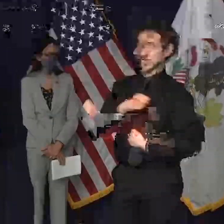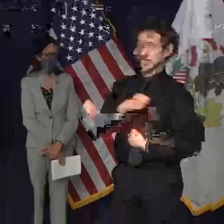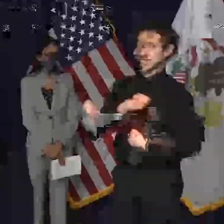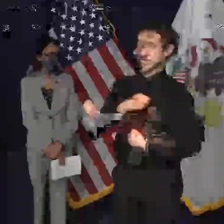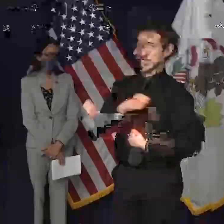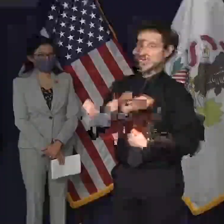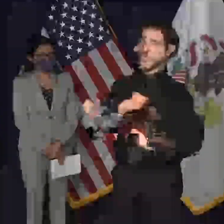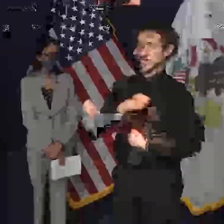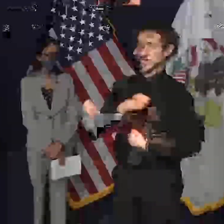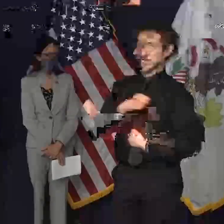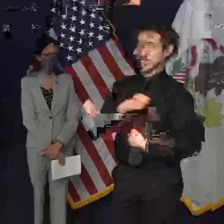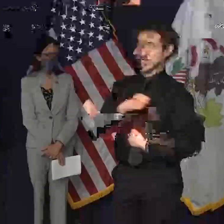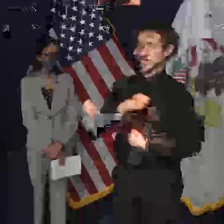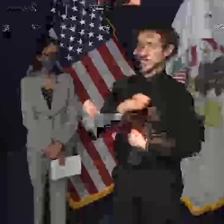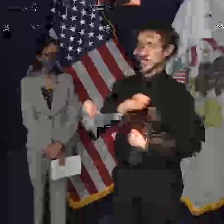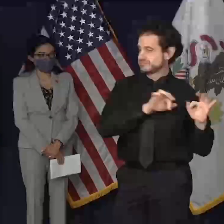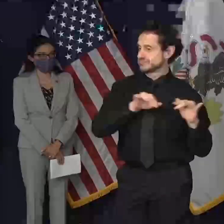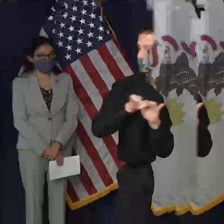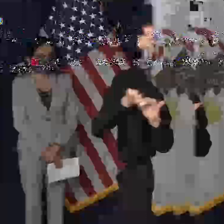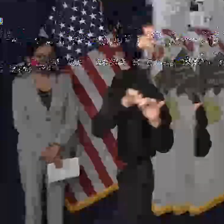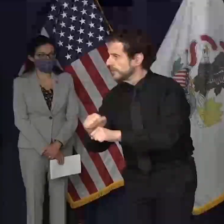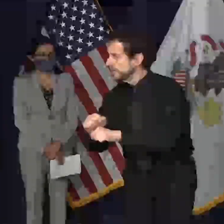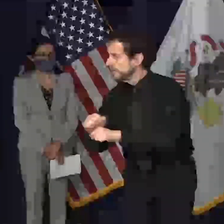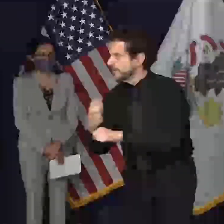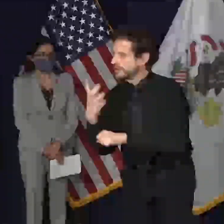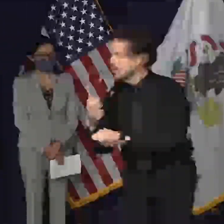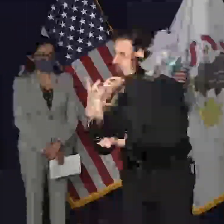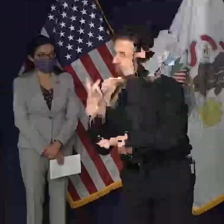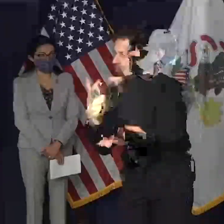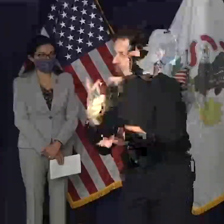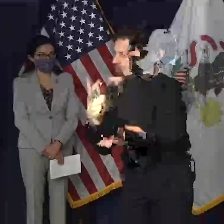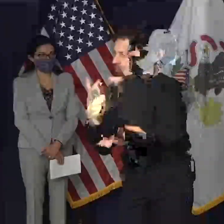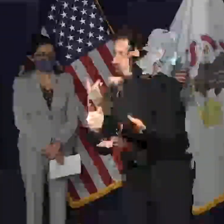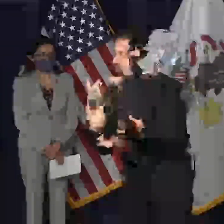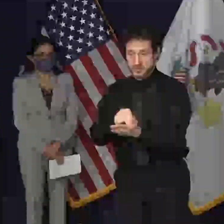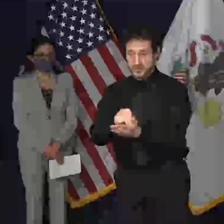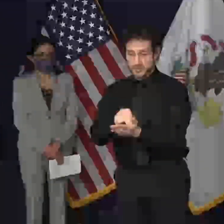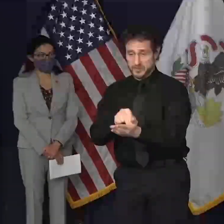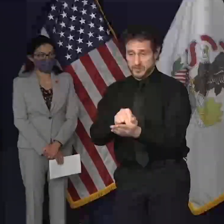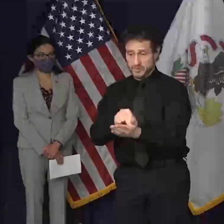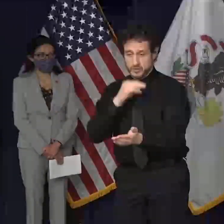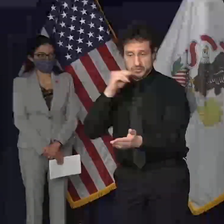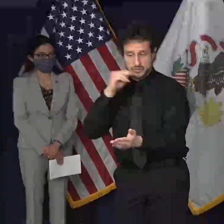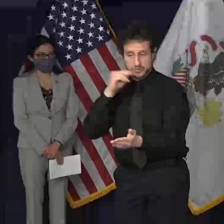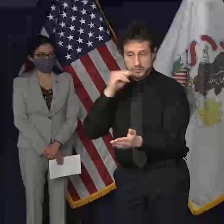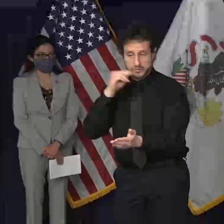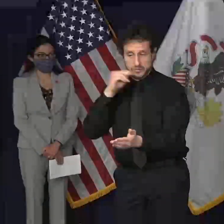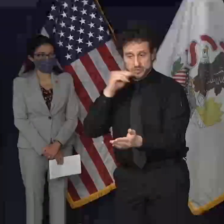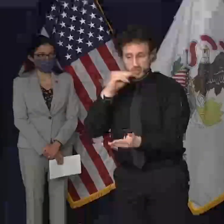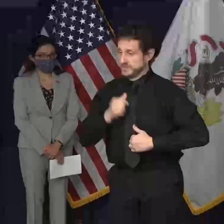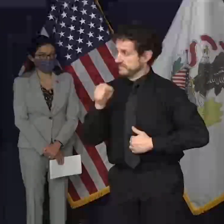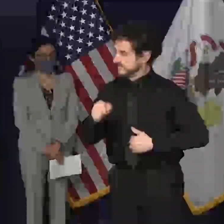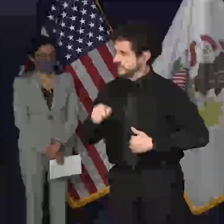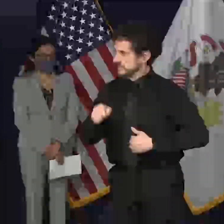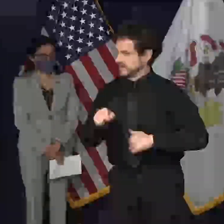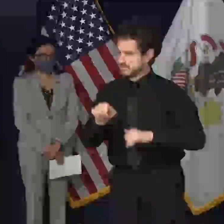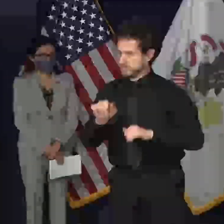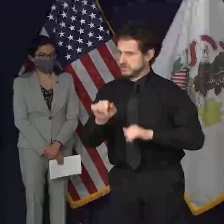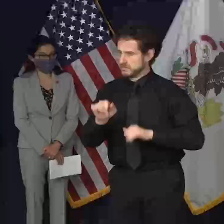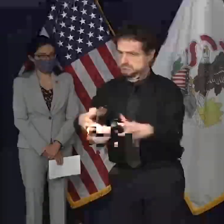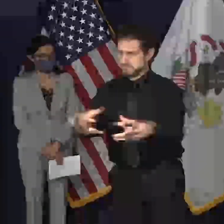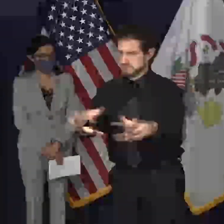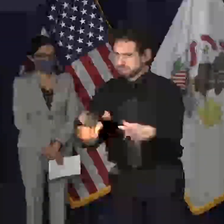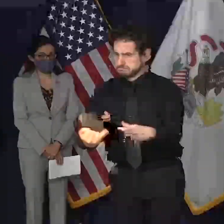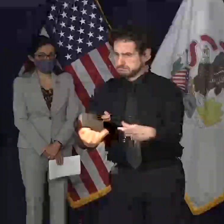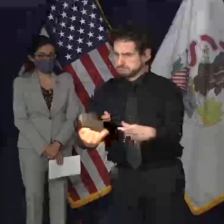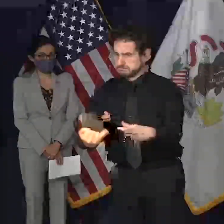even if you were to keep everybody in a nursing facility that's a resident, which is the case now, unless somebody checks out